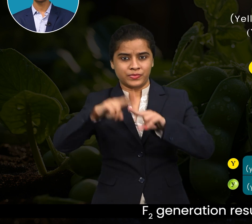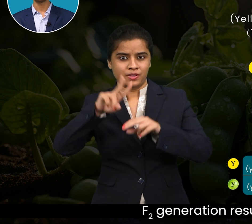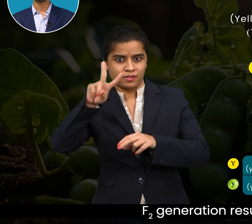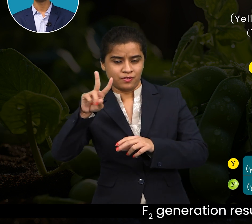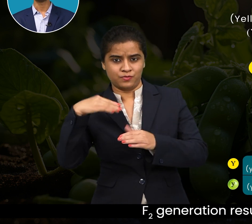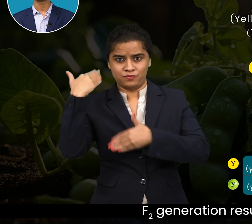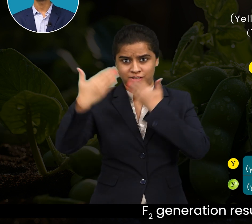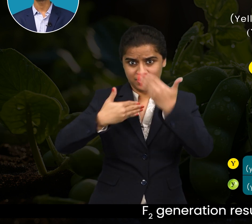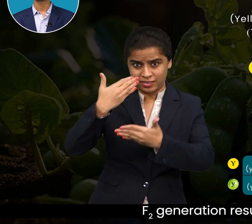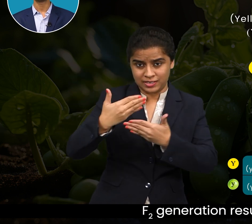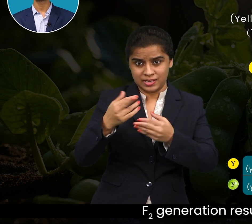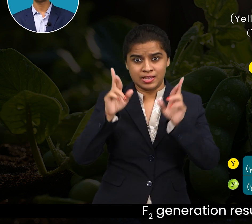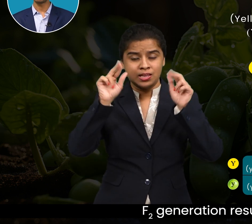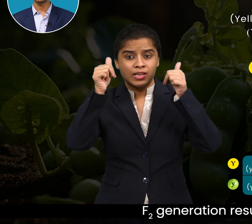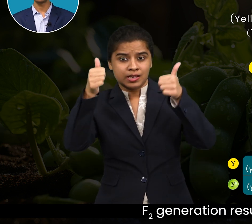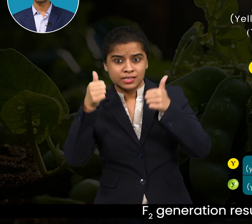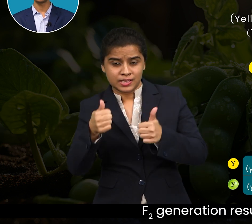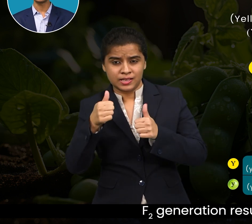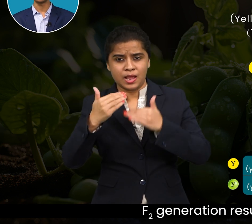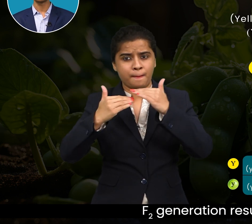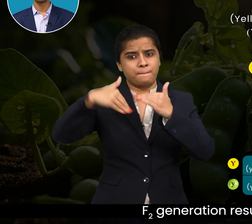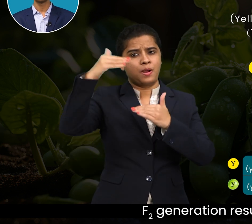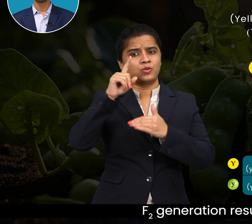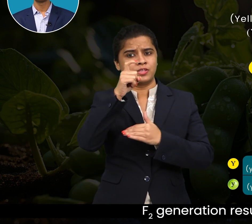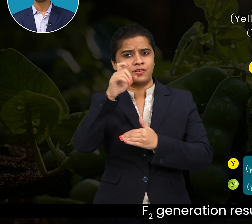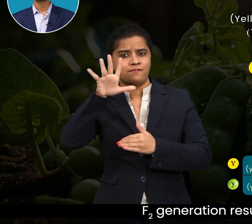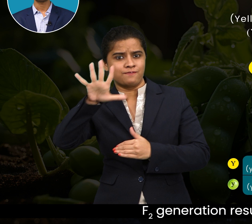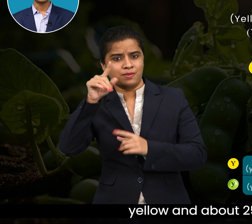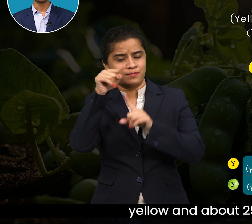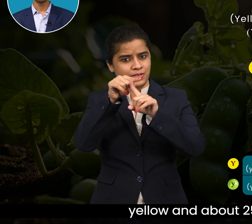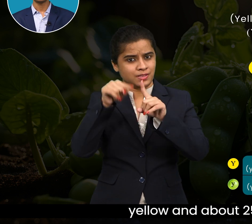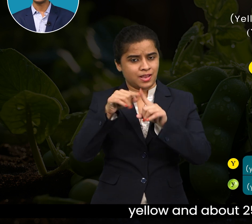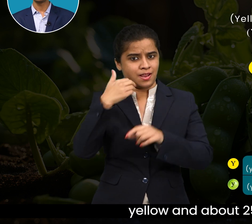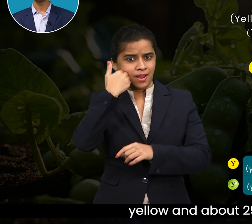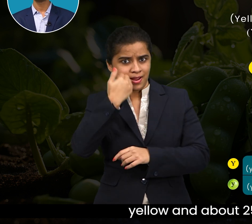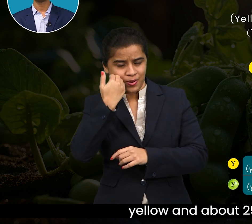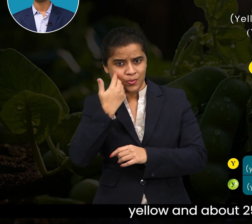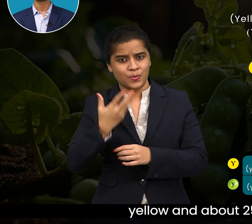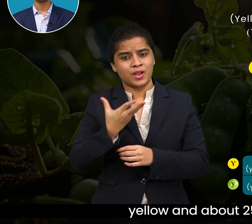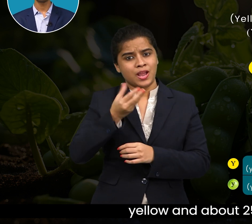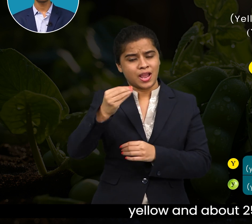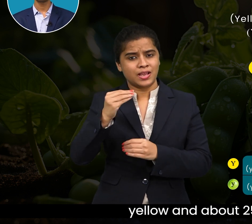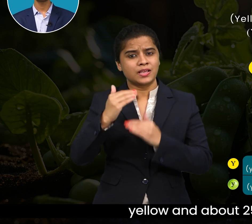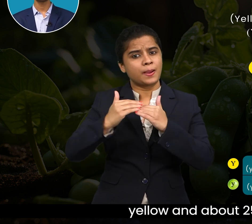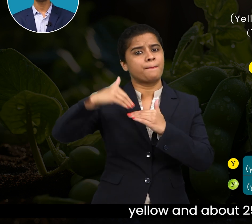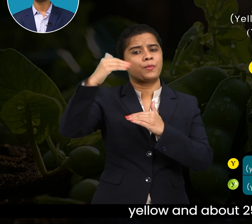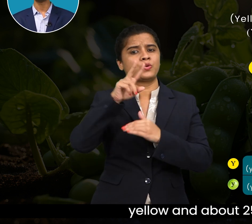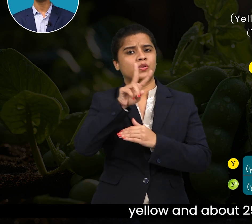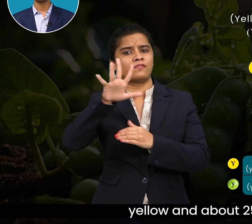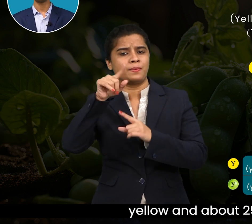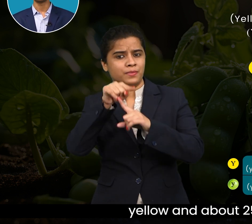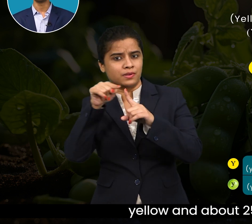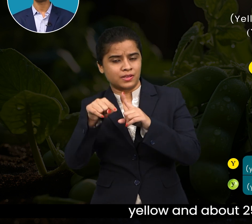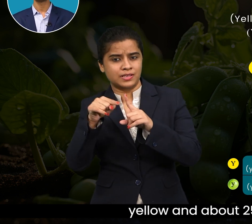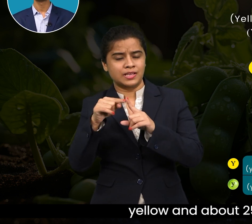F2 generation resulting in about 75% yellow and about 25%